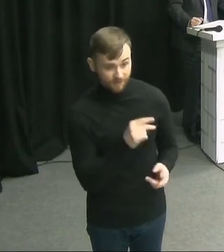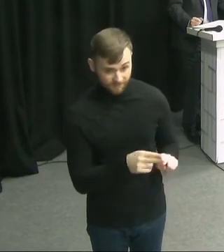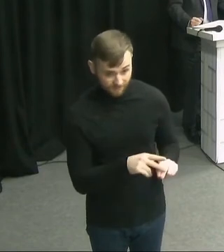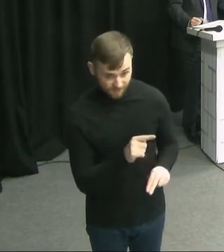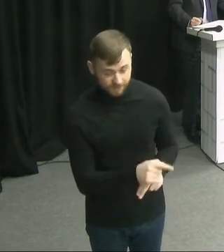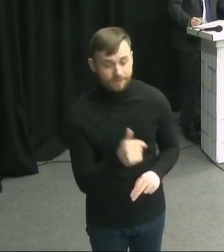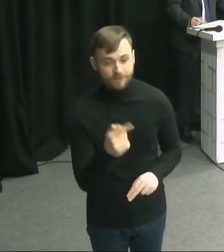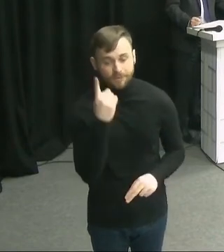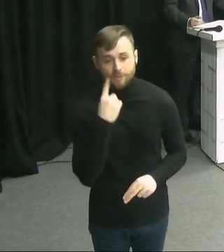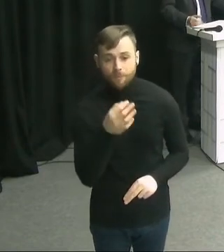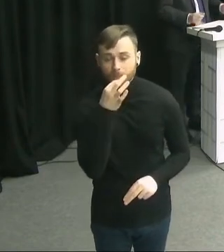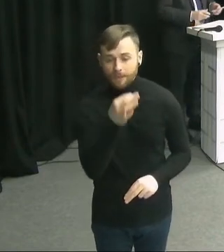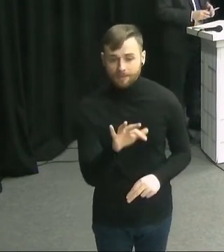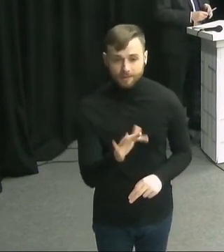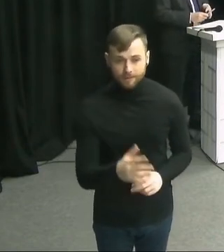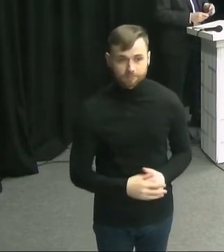No comments, as I see.